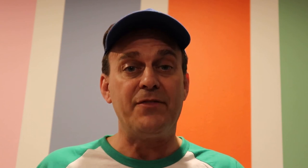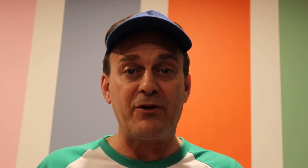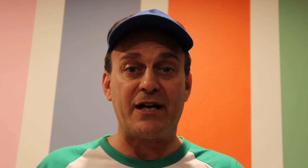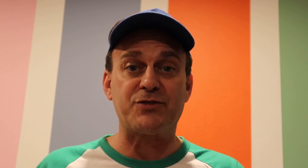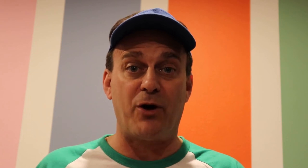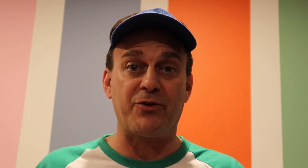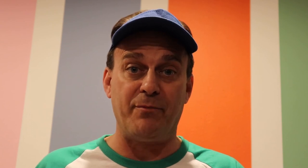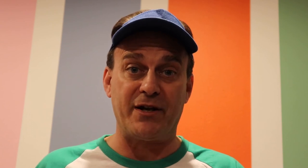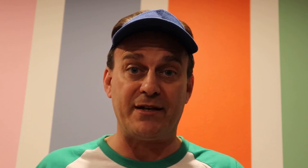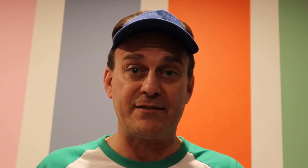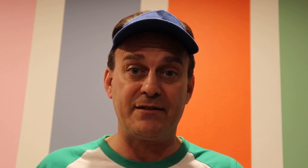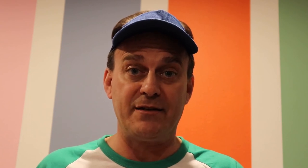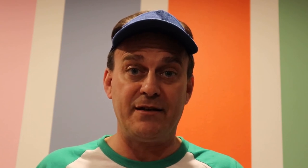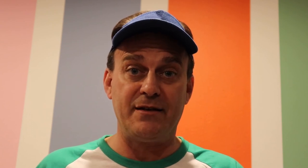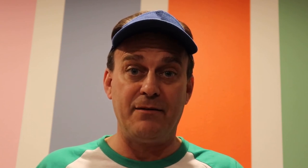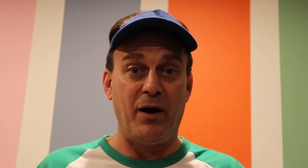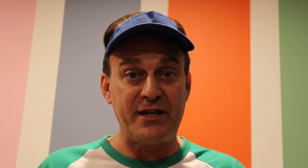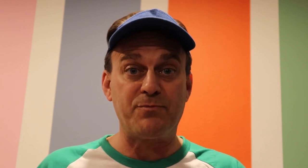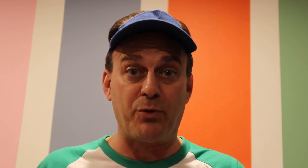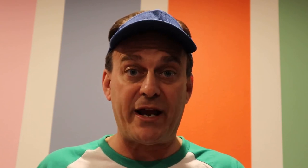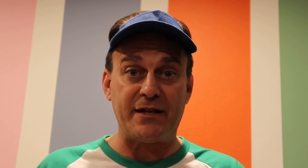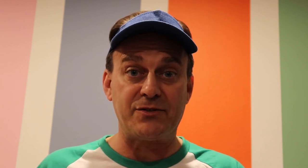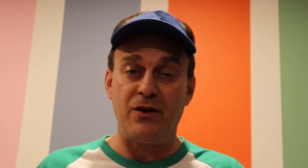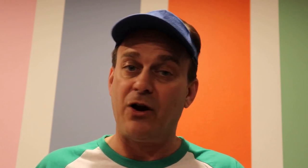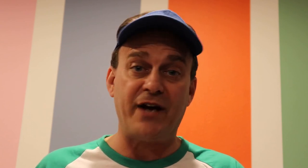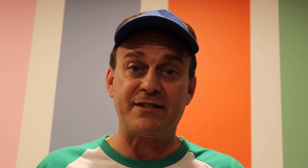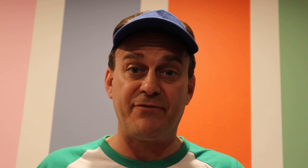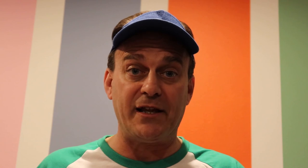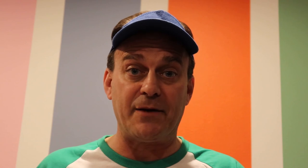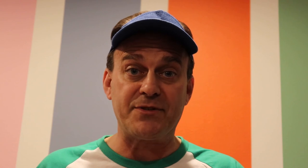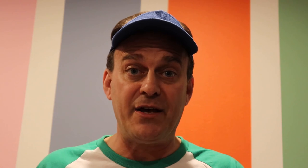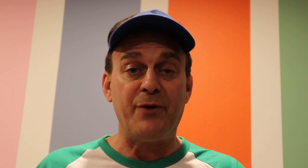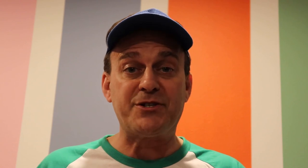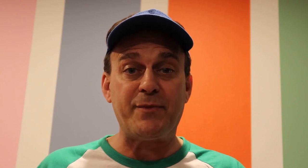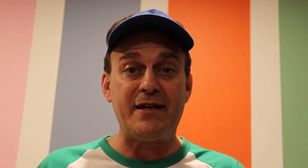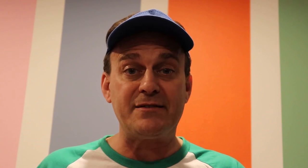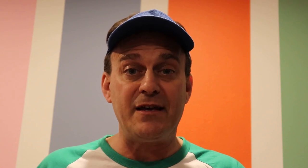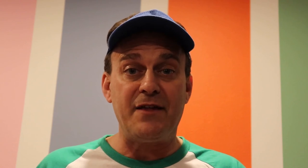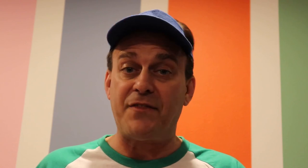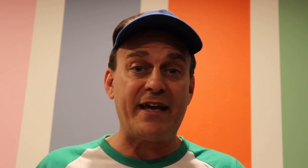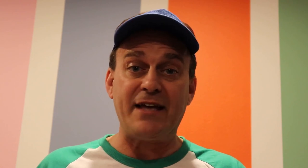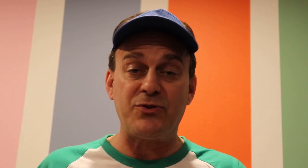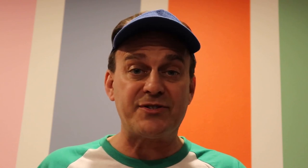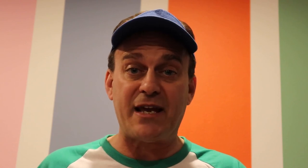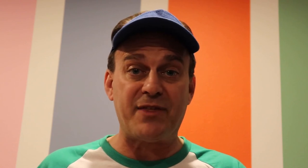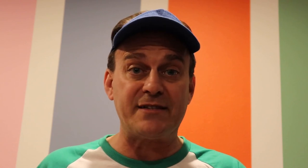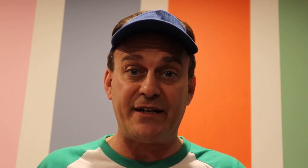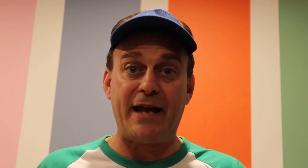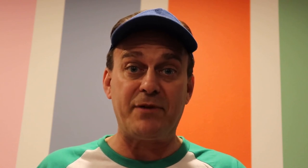they're a lot smarter than monkeys. Monkeys' brains are not as developed, which means that they can't do the same things that an ape can